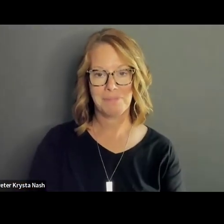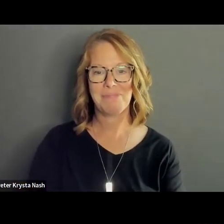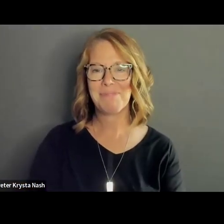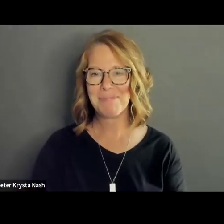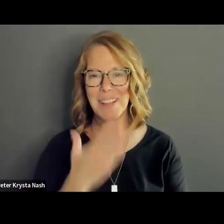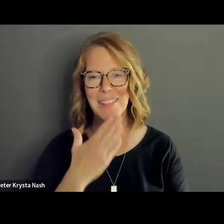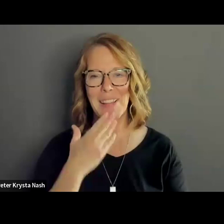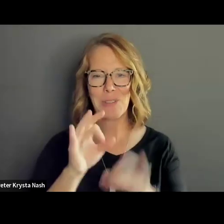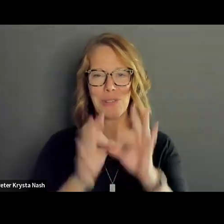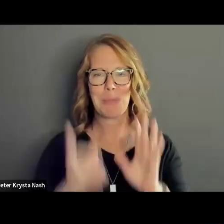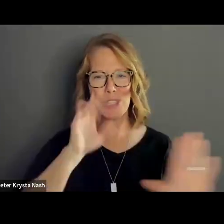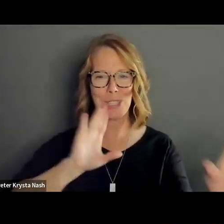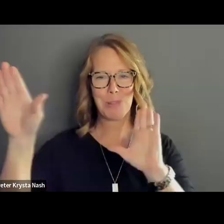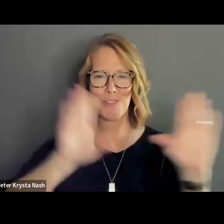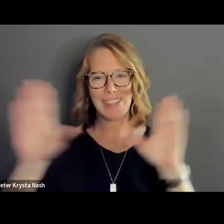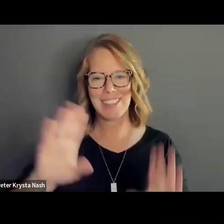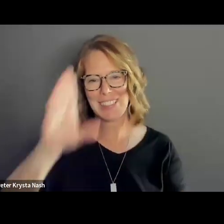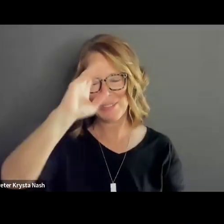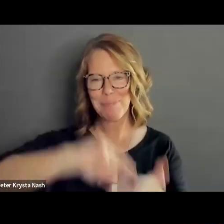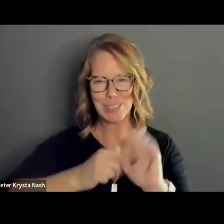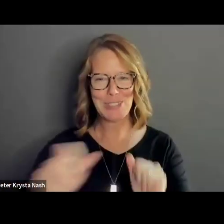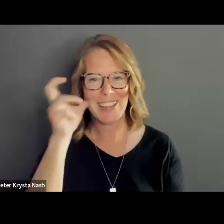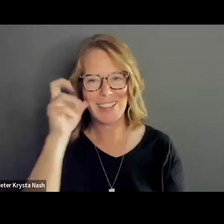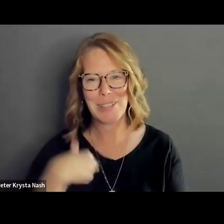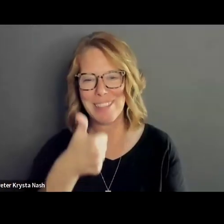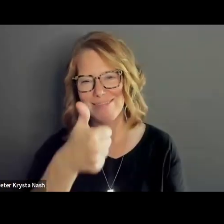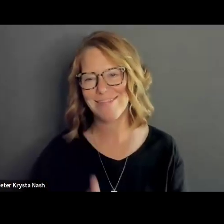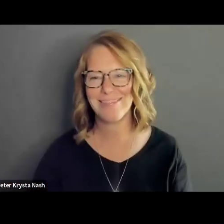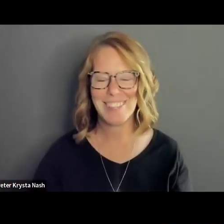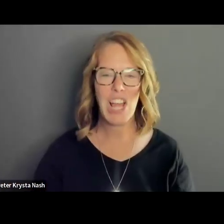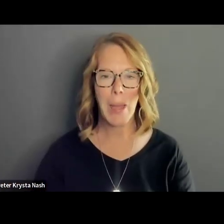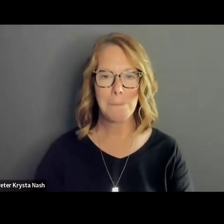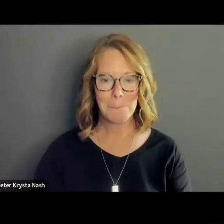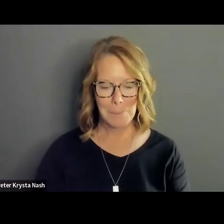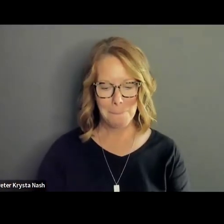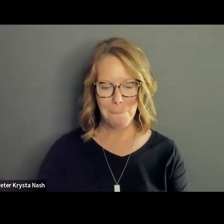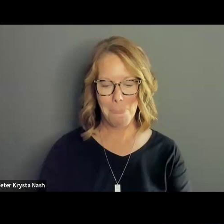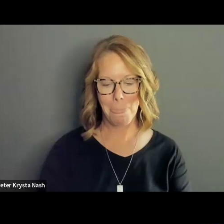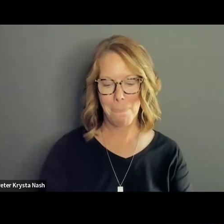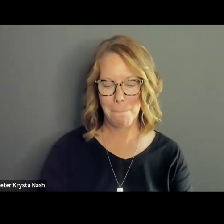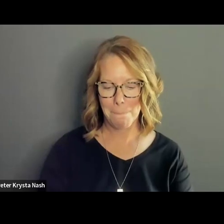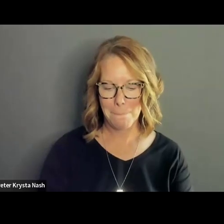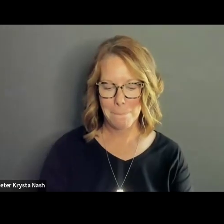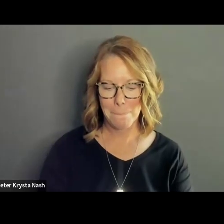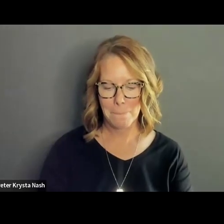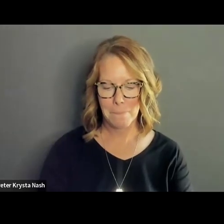interpreter, because I see your hands going so you can hear me. Yay! Thank you. Um, so